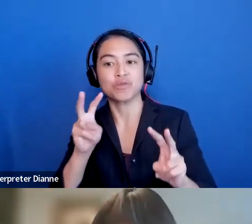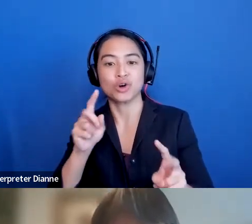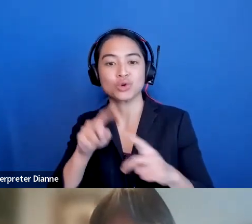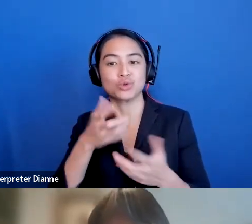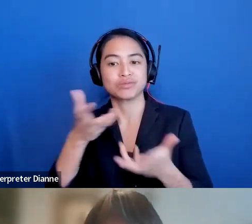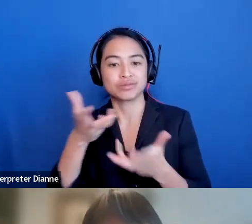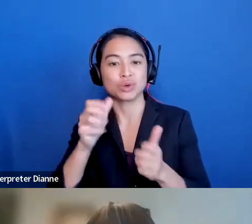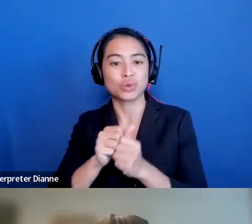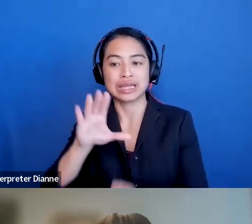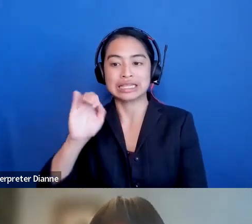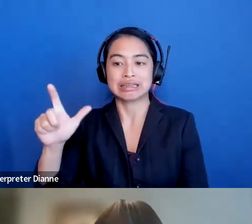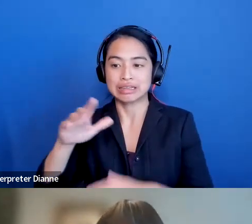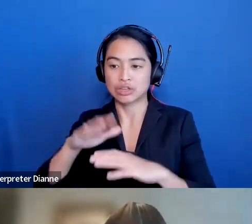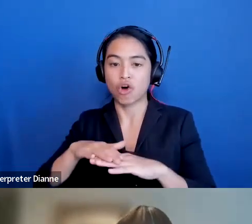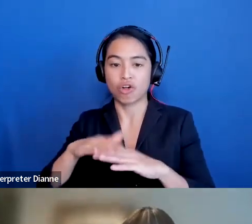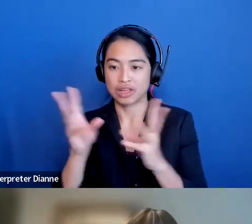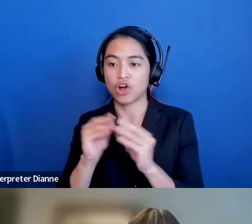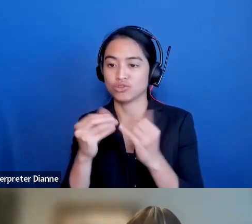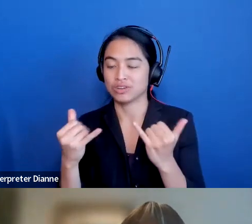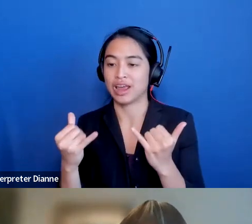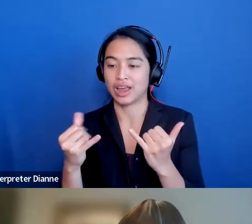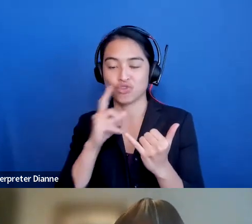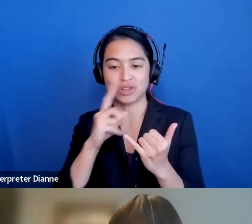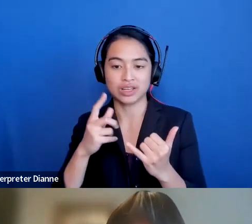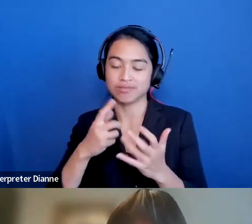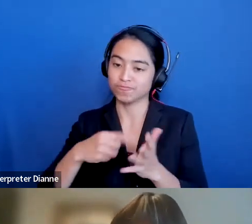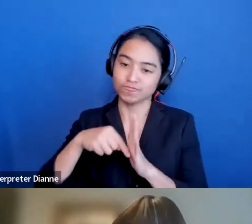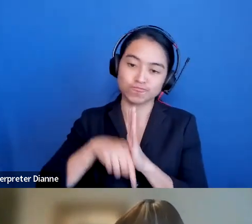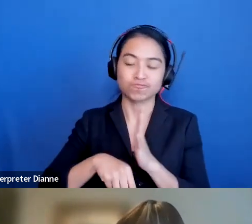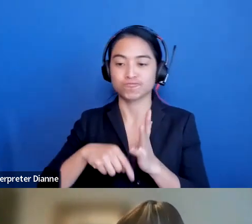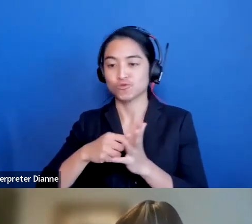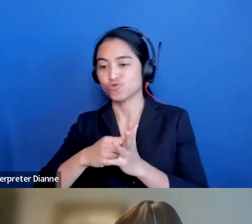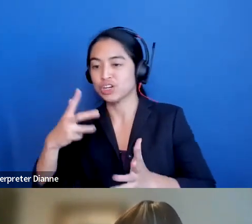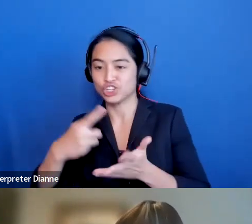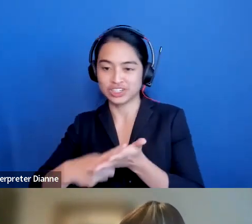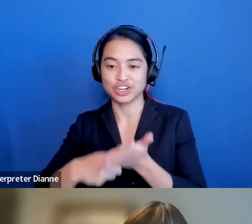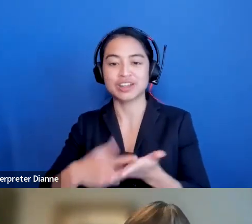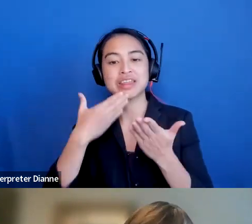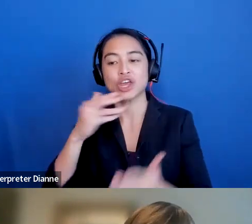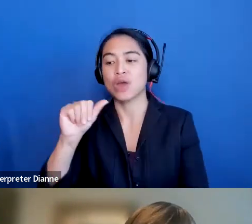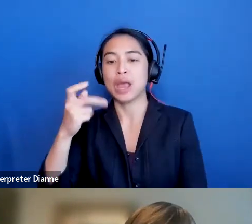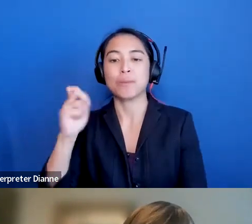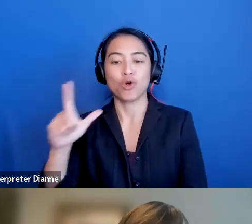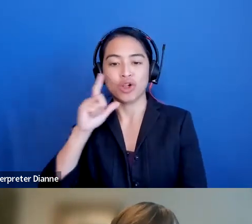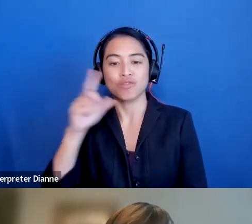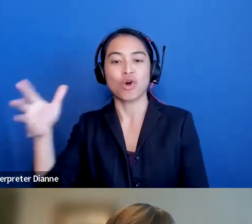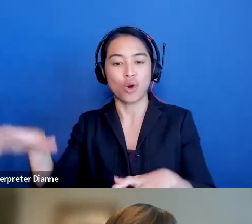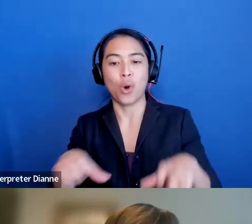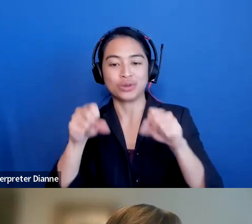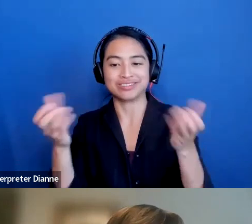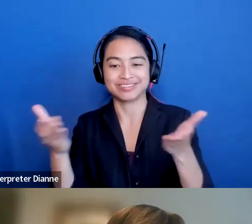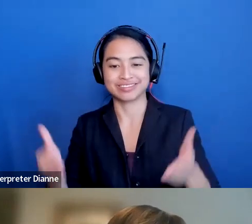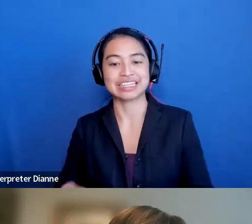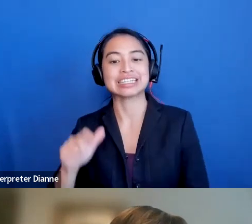CILs on the call today, to having a rich discussion. And we'd like to thank April for having us. Next slide, please.